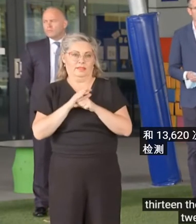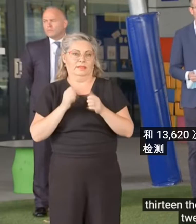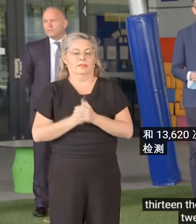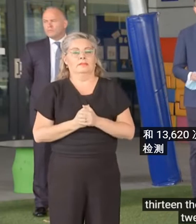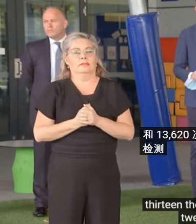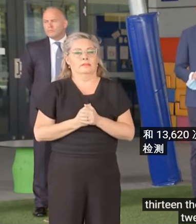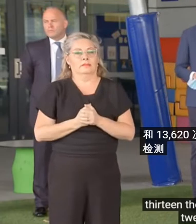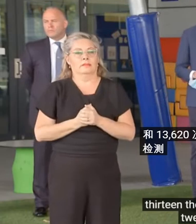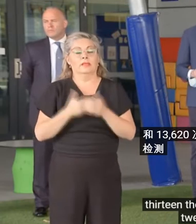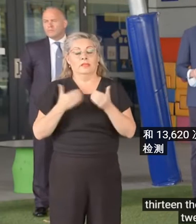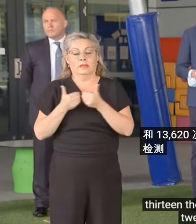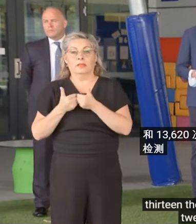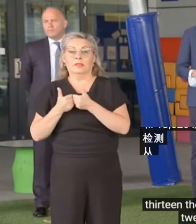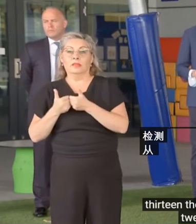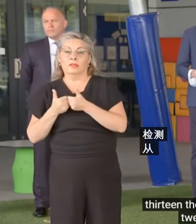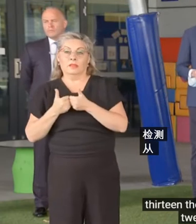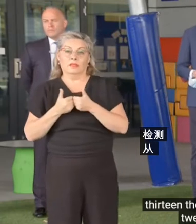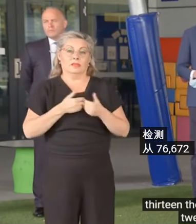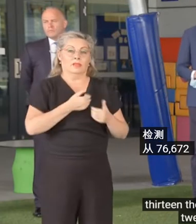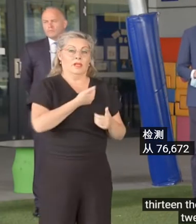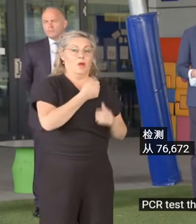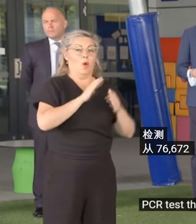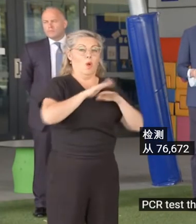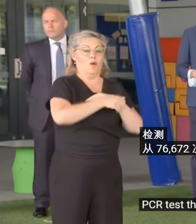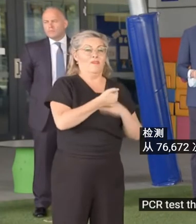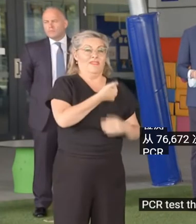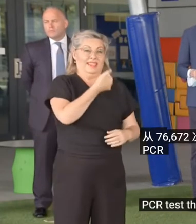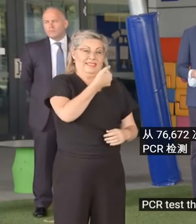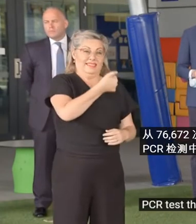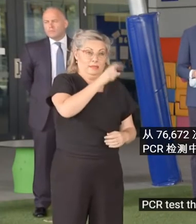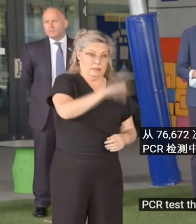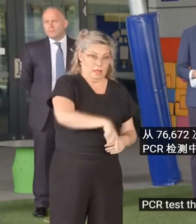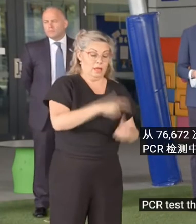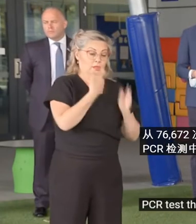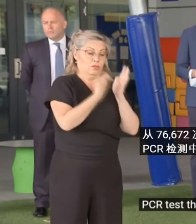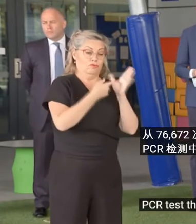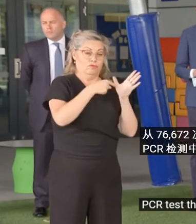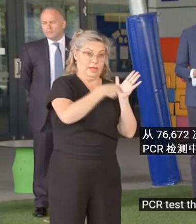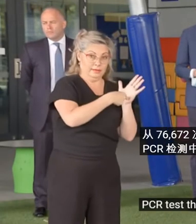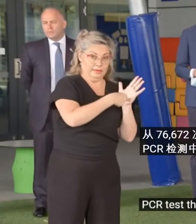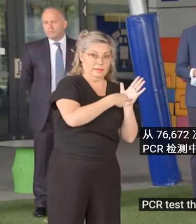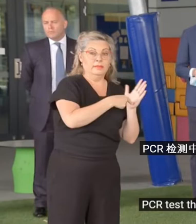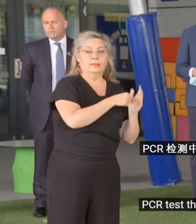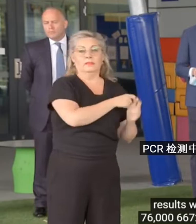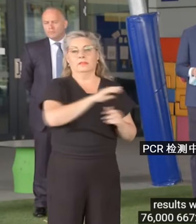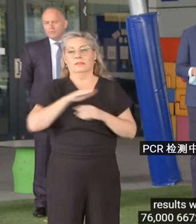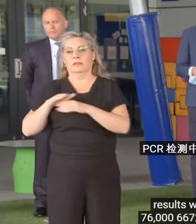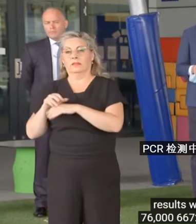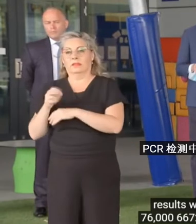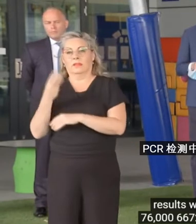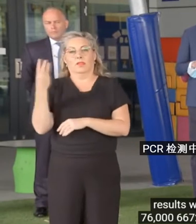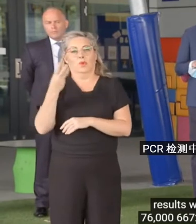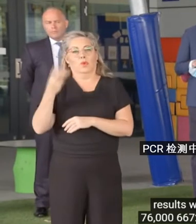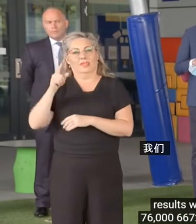positive PCR tests. The 13,620 positive PCR results were returned from